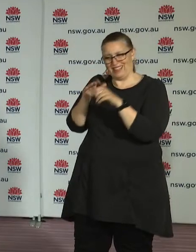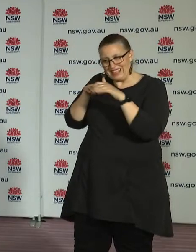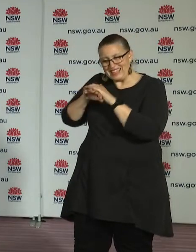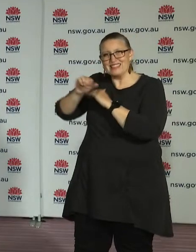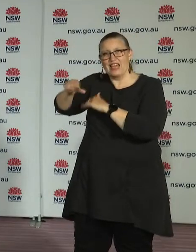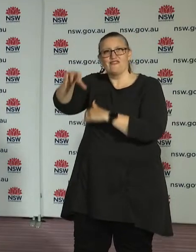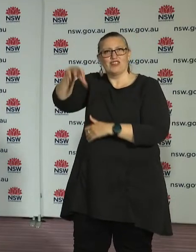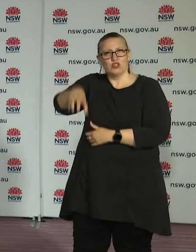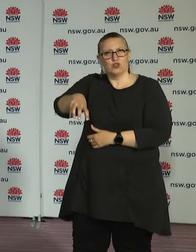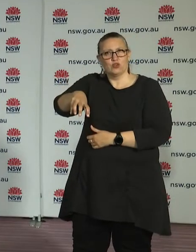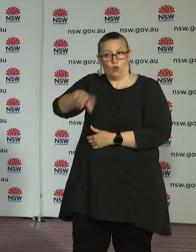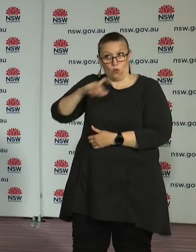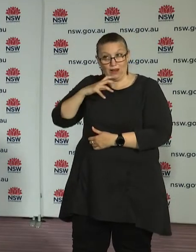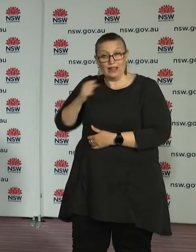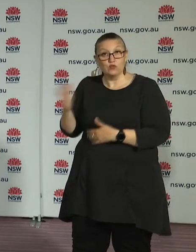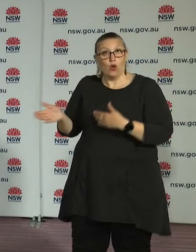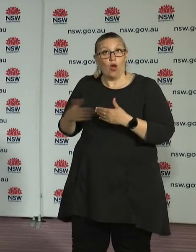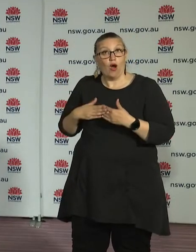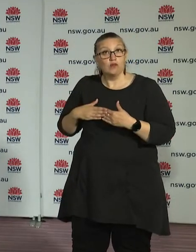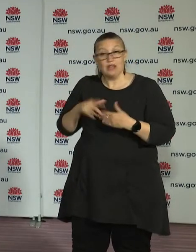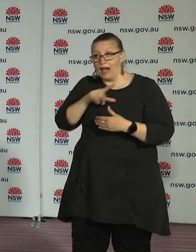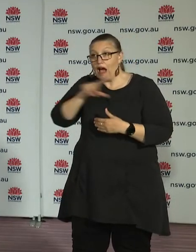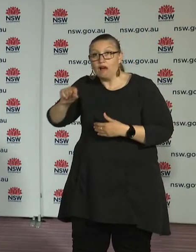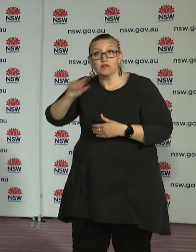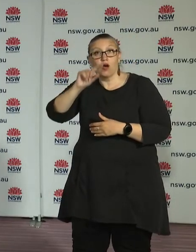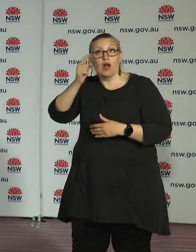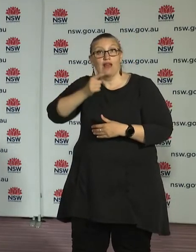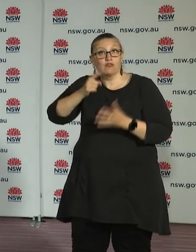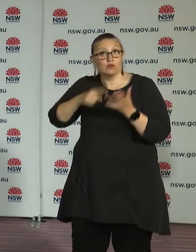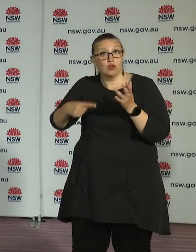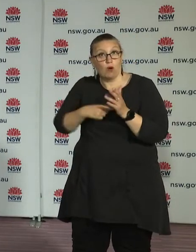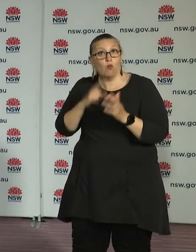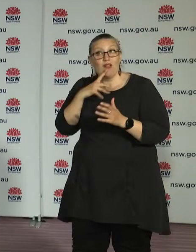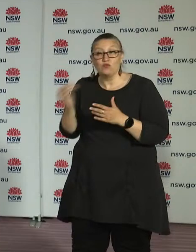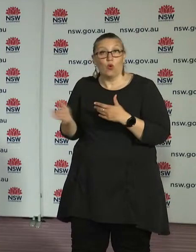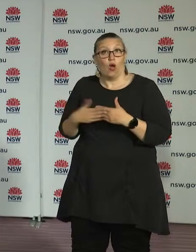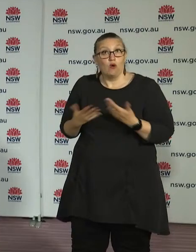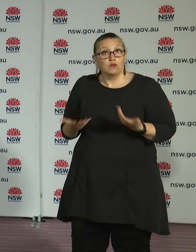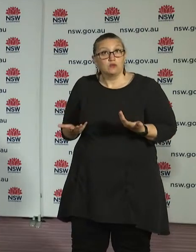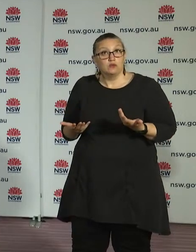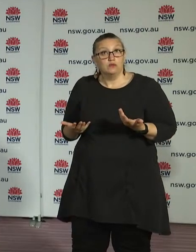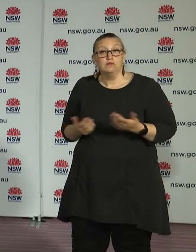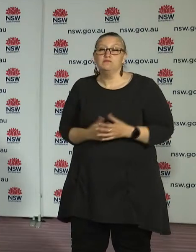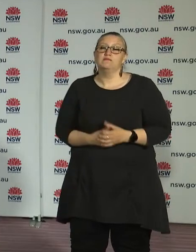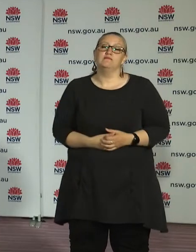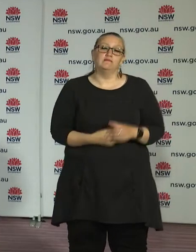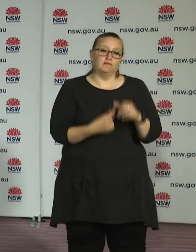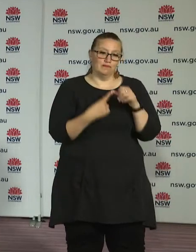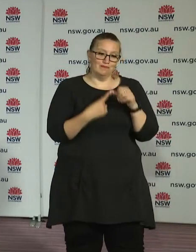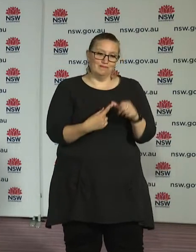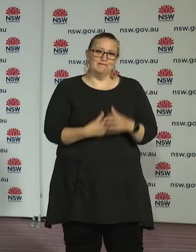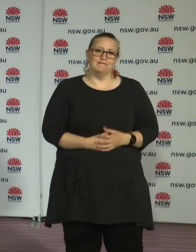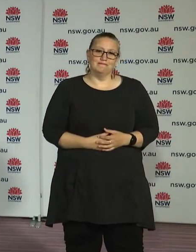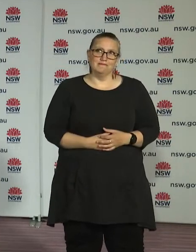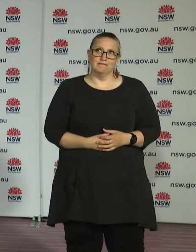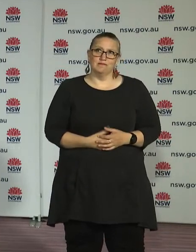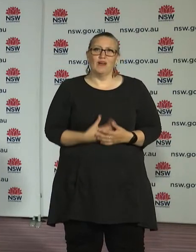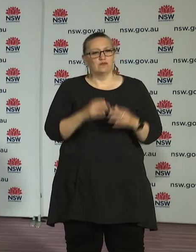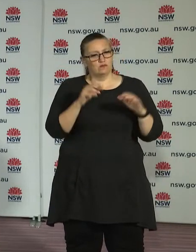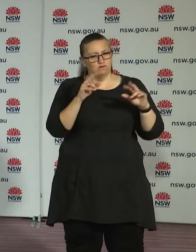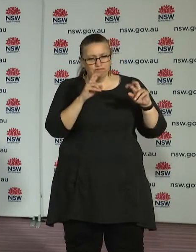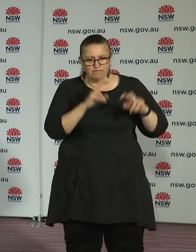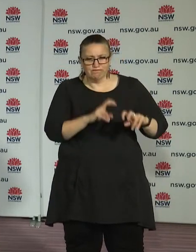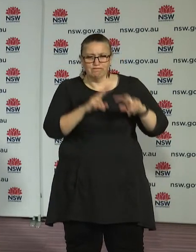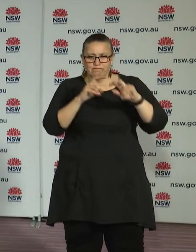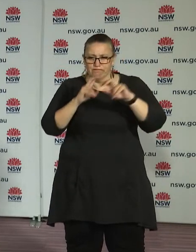from October 11? Well, we're obviously going through those details. As I explained a couple of days ago, in the Doty report, there's clear guidelines about what tracking,